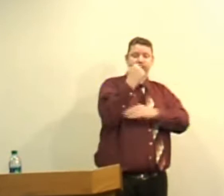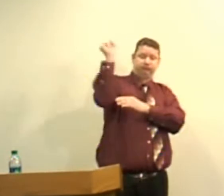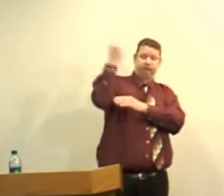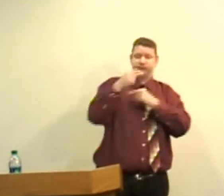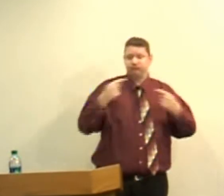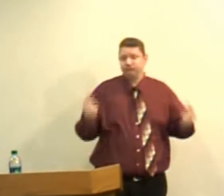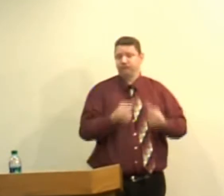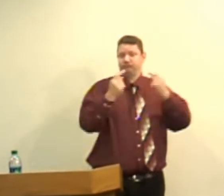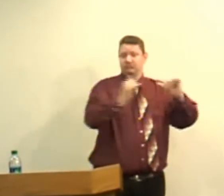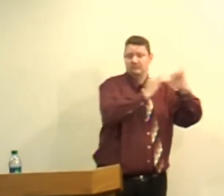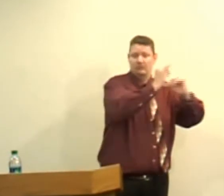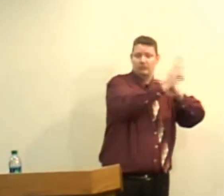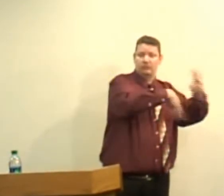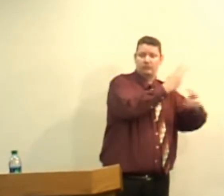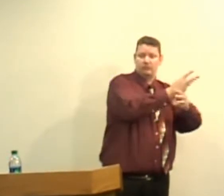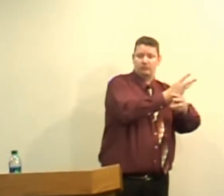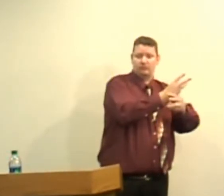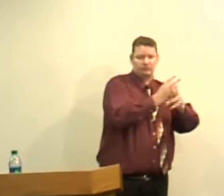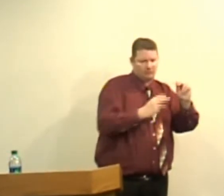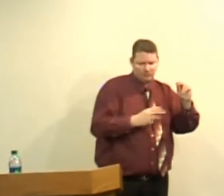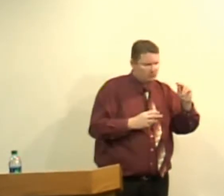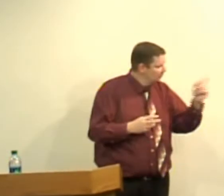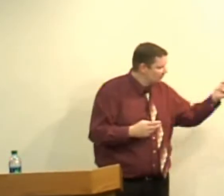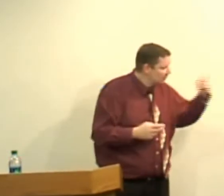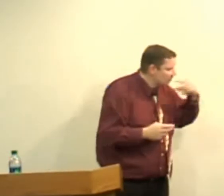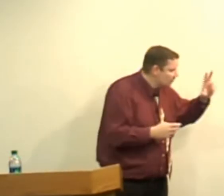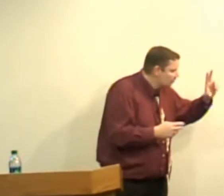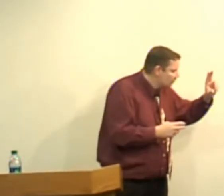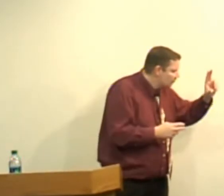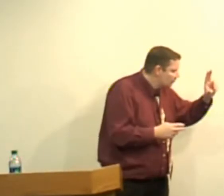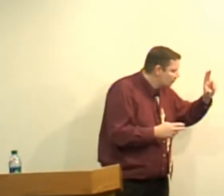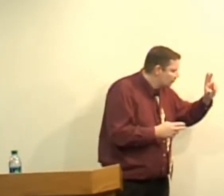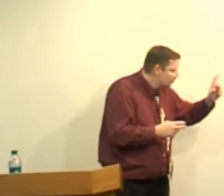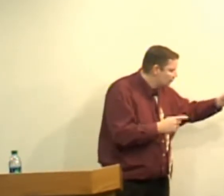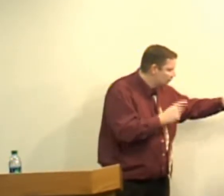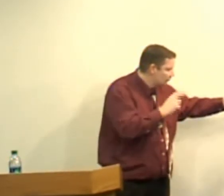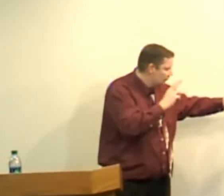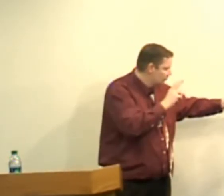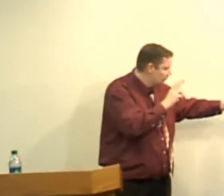once we are saved, we do not continue in sin as the world continues in sin.